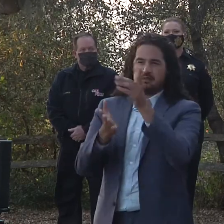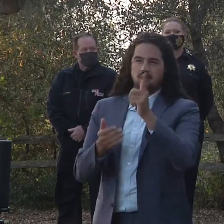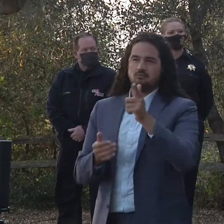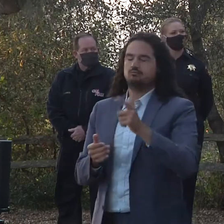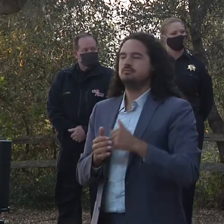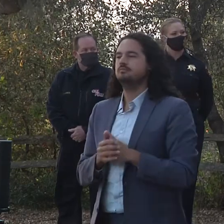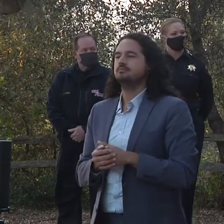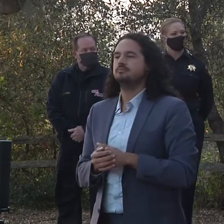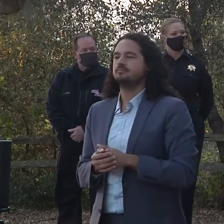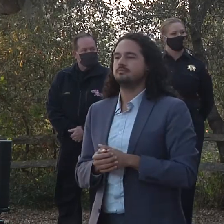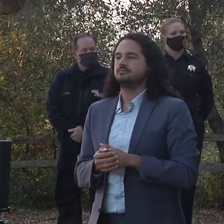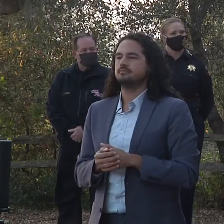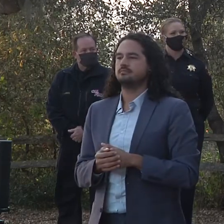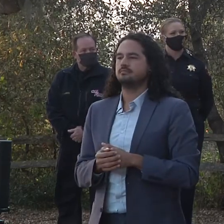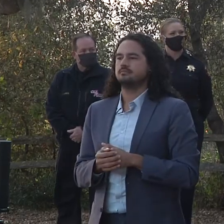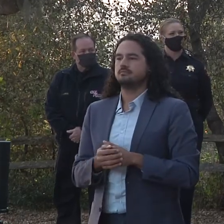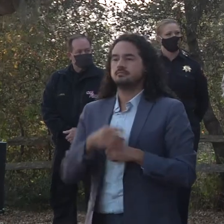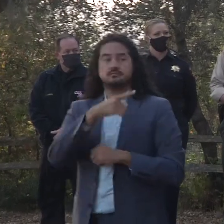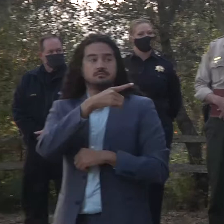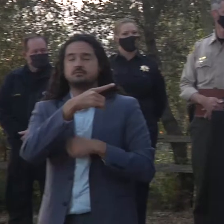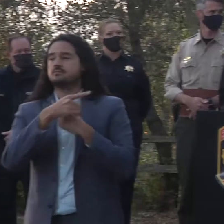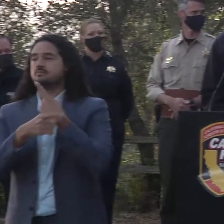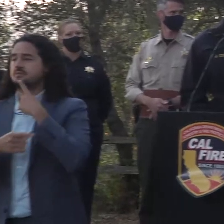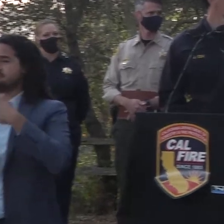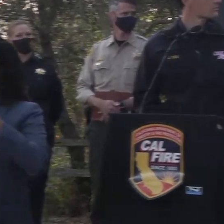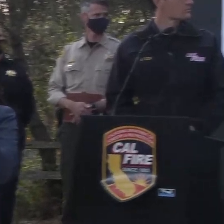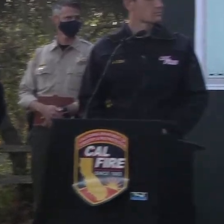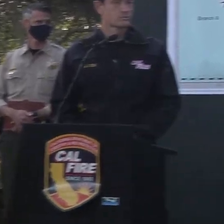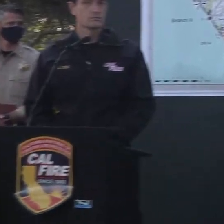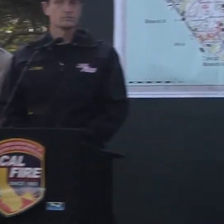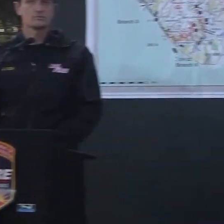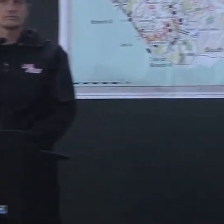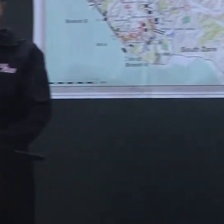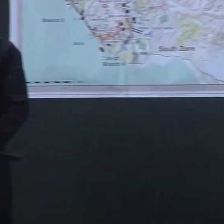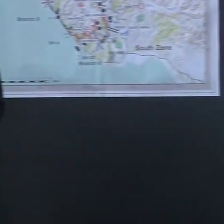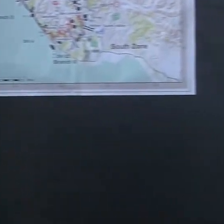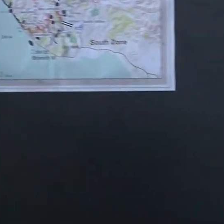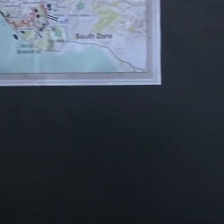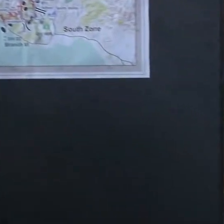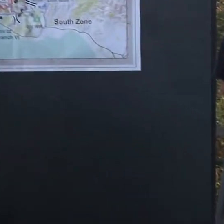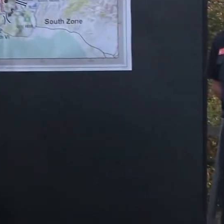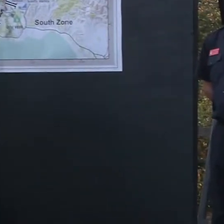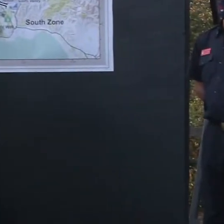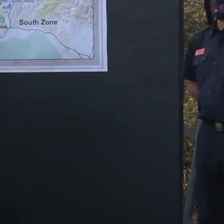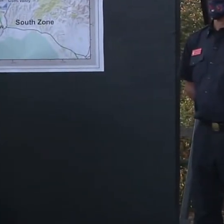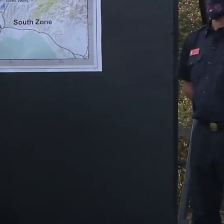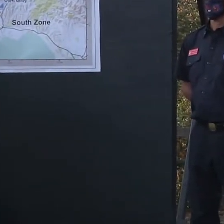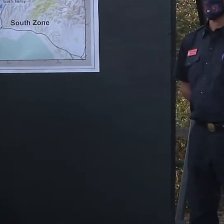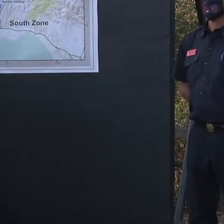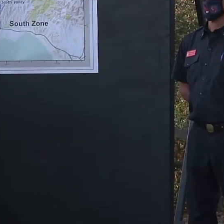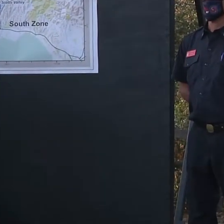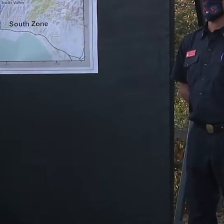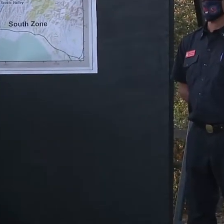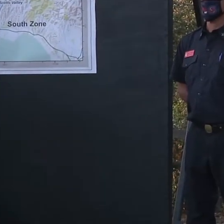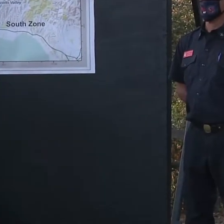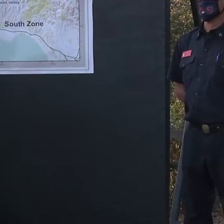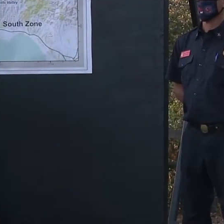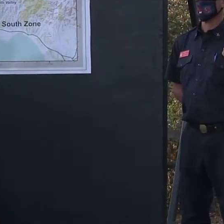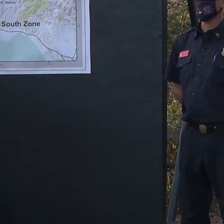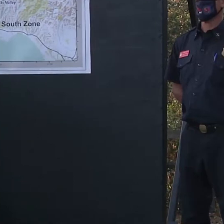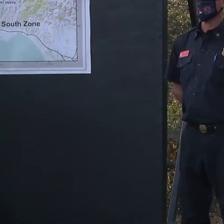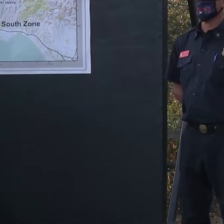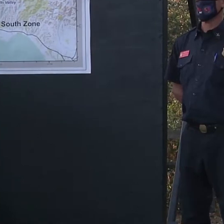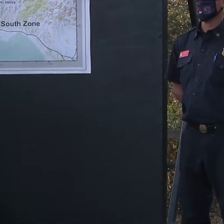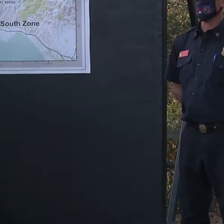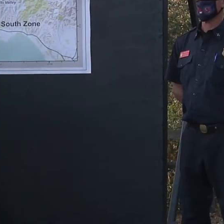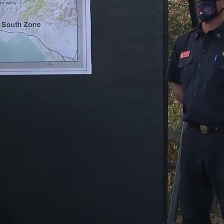I believe if you live in the Valley, they're asking you to go to Watsonville to pick up your mail. They were asking people in Scotts Valley, which has been